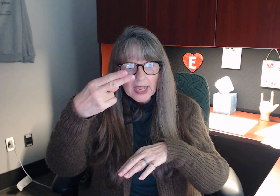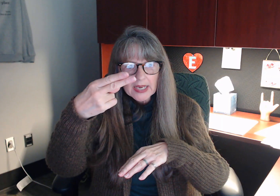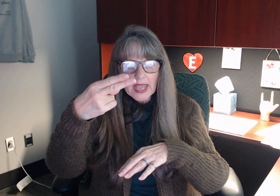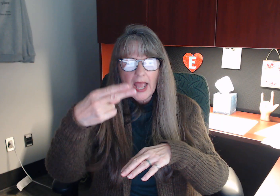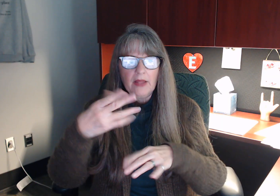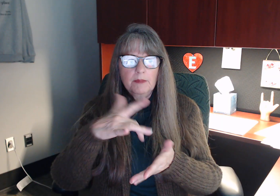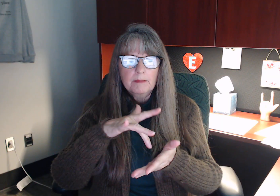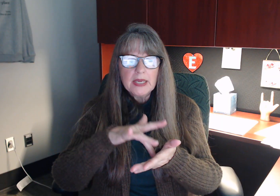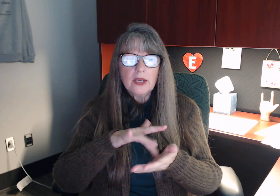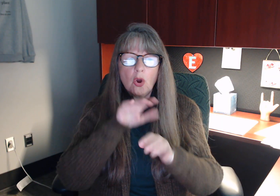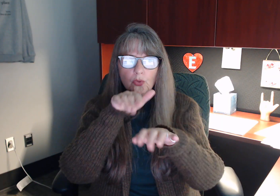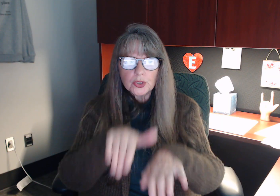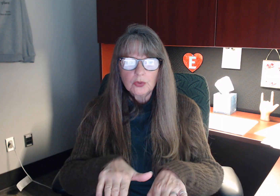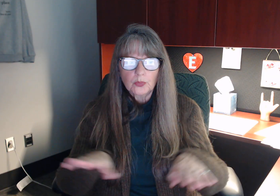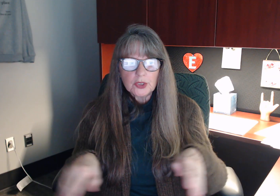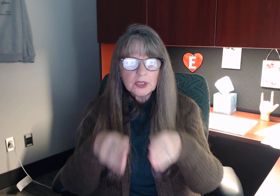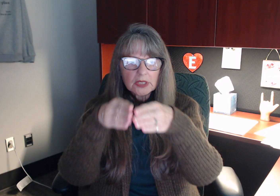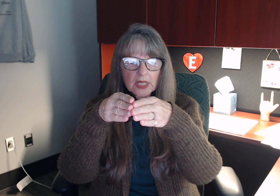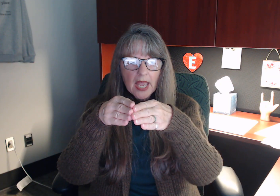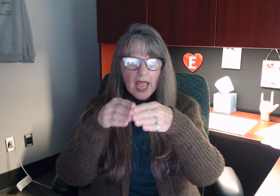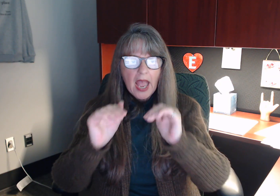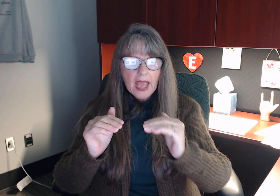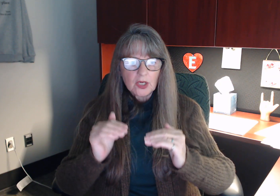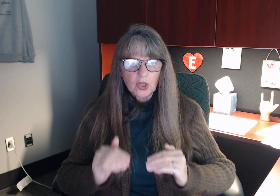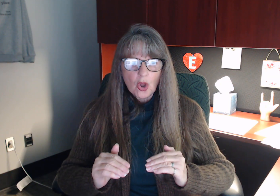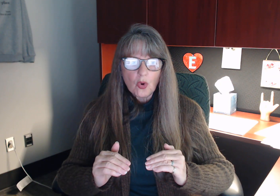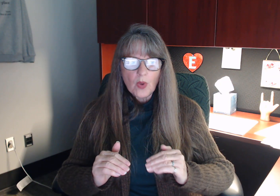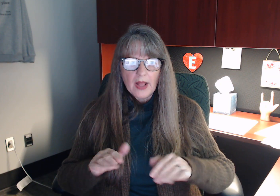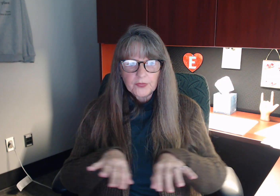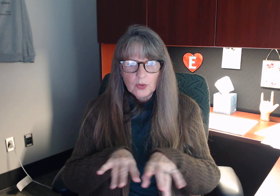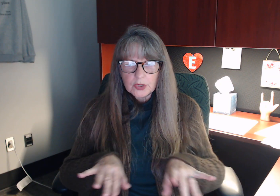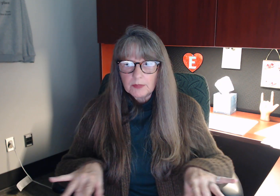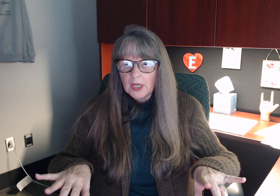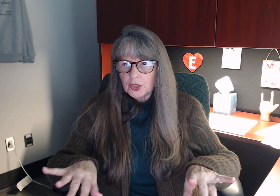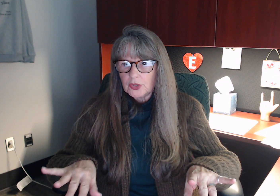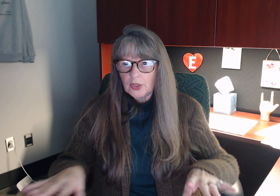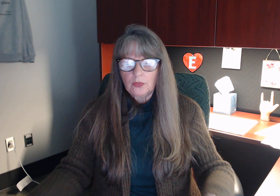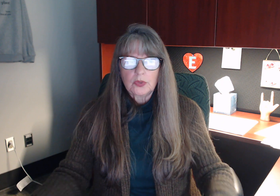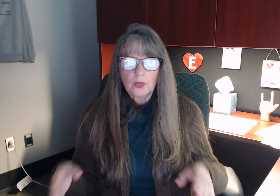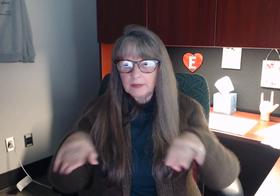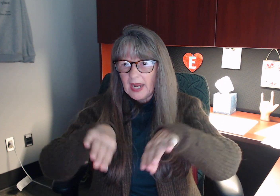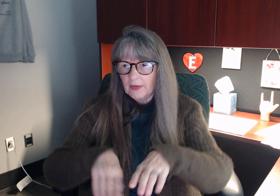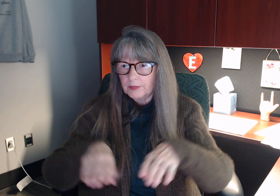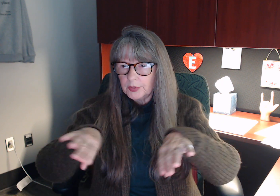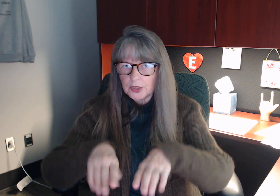high at mid-ocean ridges and low at those subduction zones where it kind of pushes it